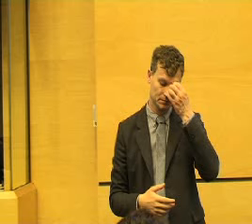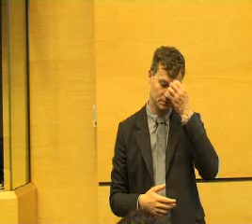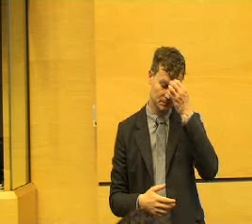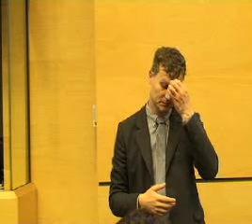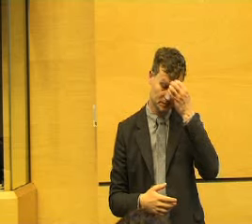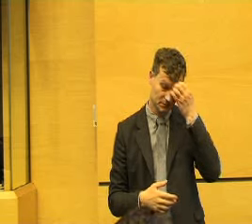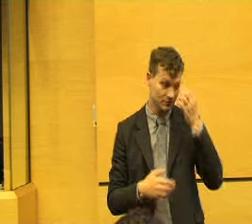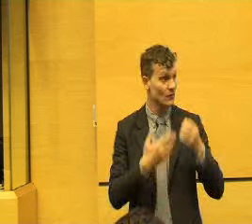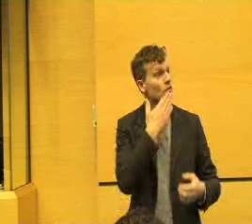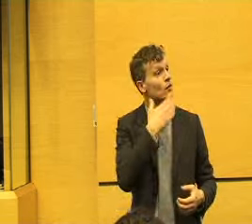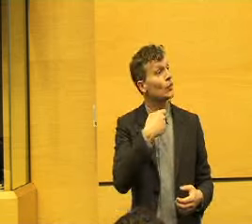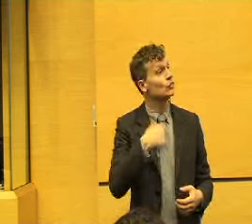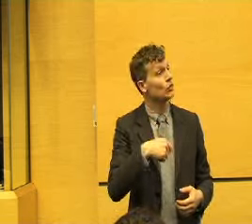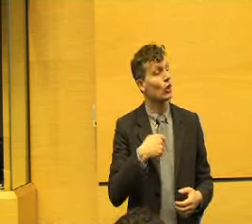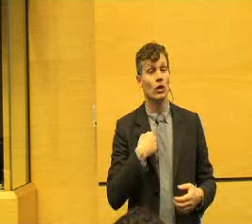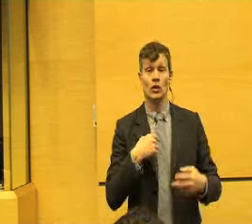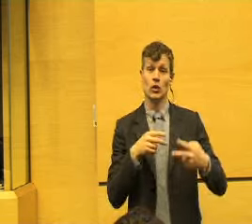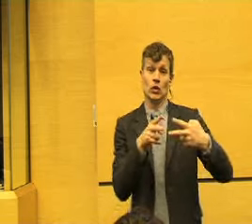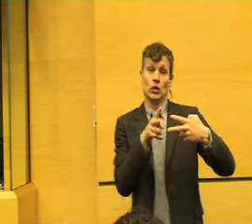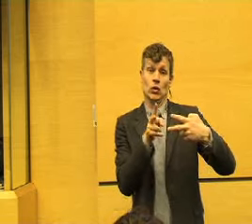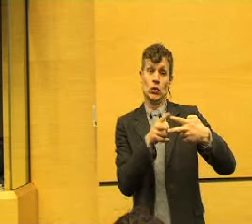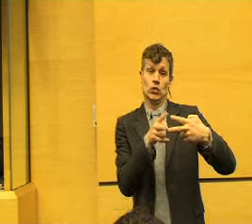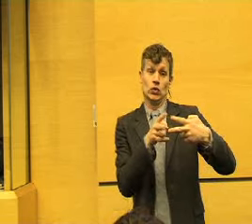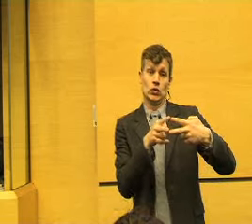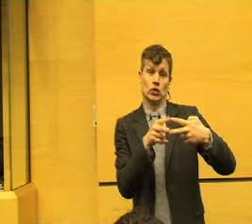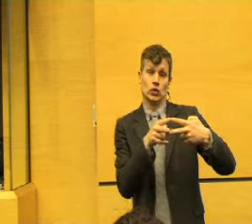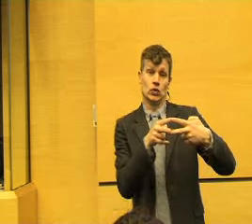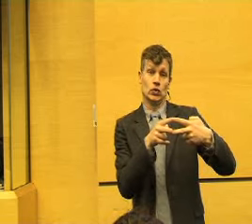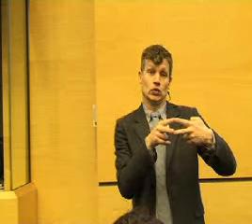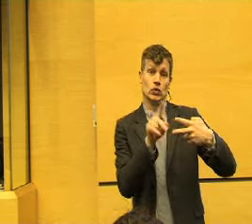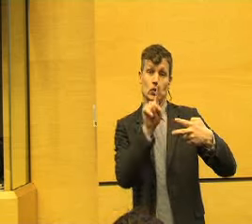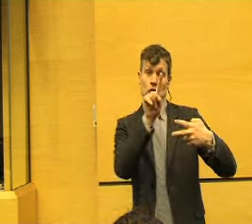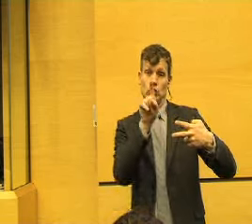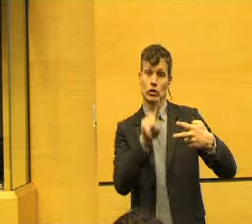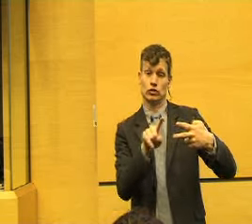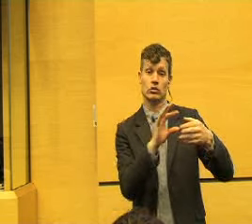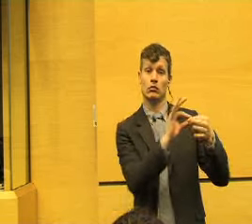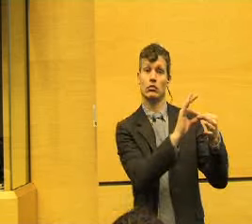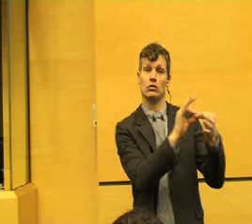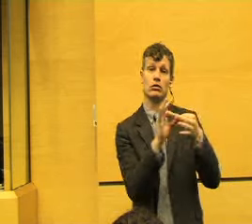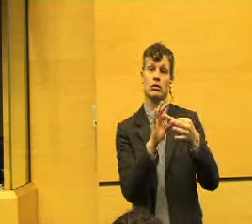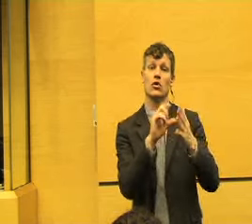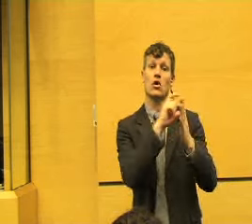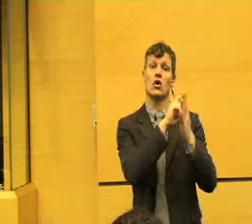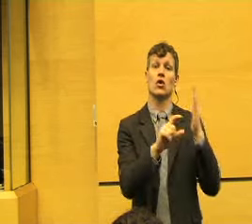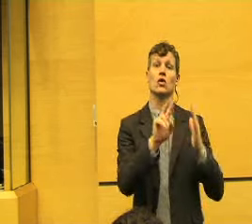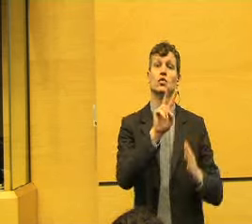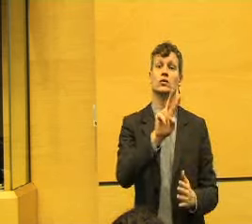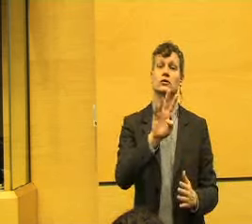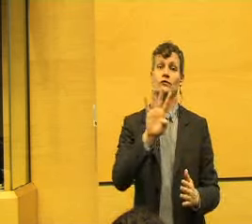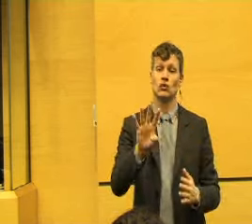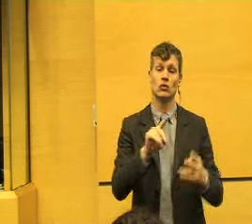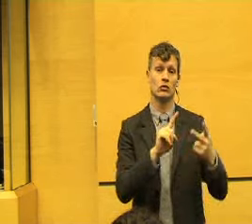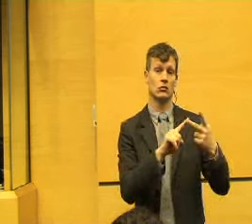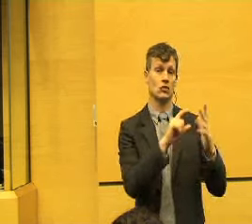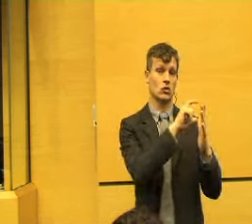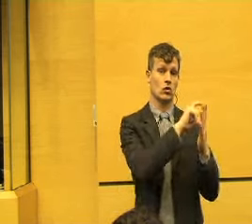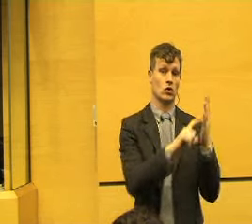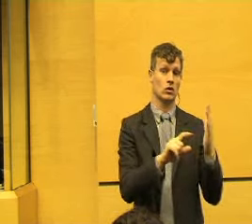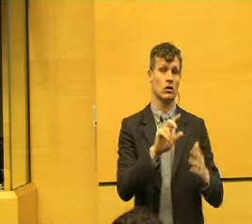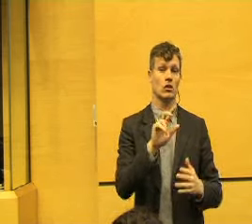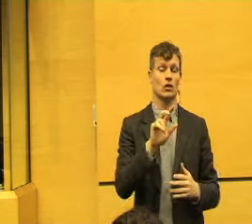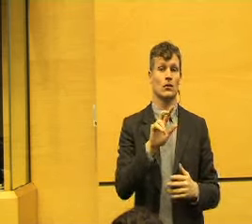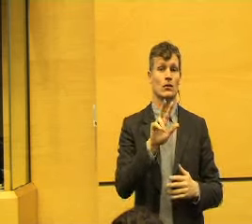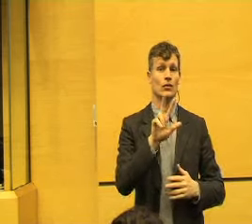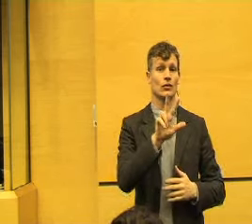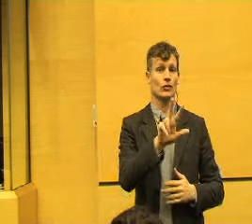two questions regarding Article 24 and Article 33. But before I can pose my questions,